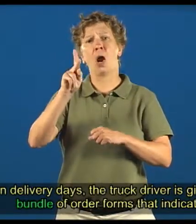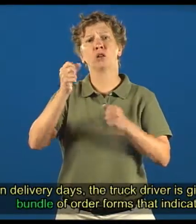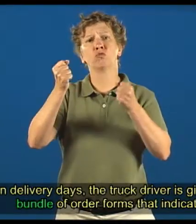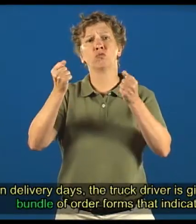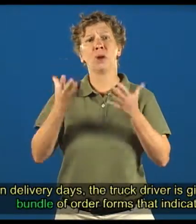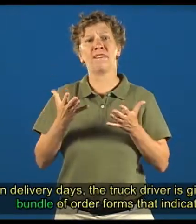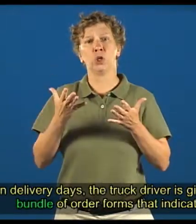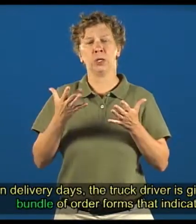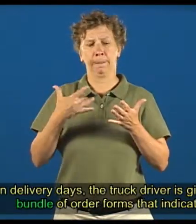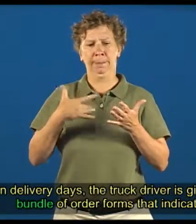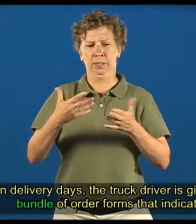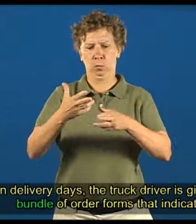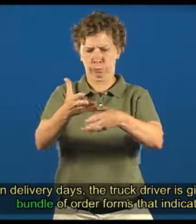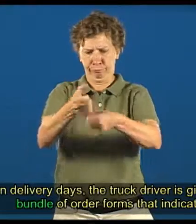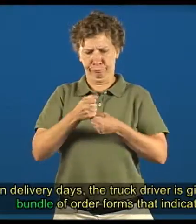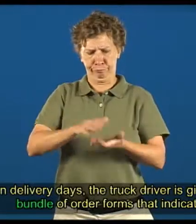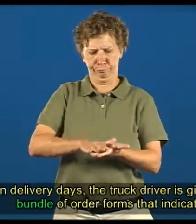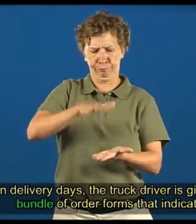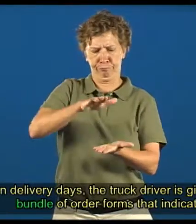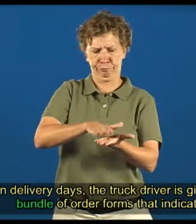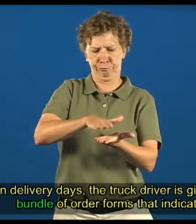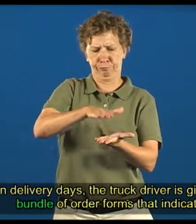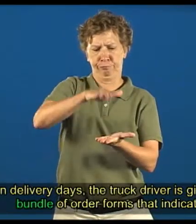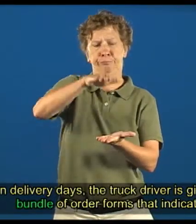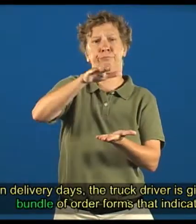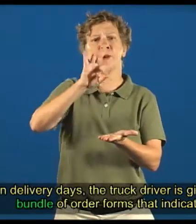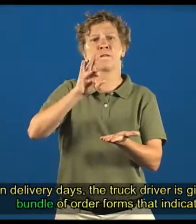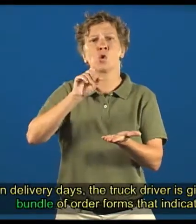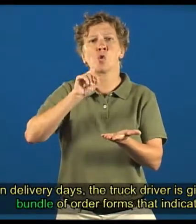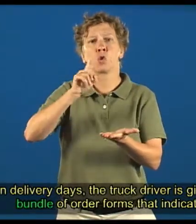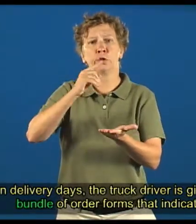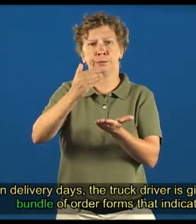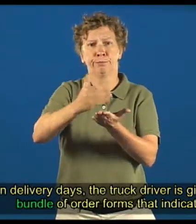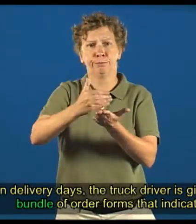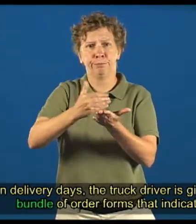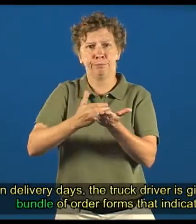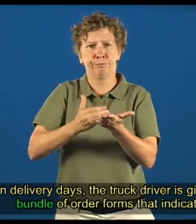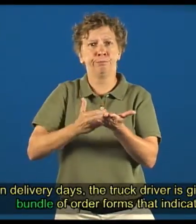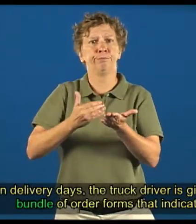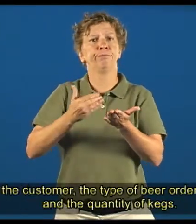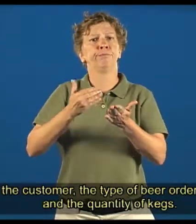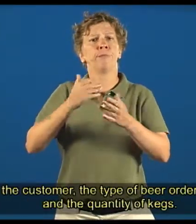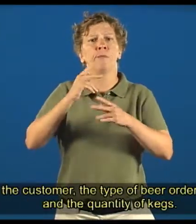On delivery days, the truck driver is given a bundle of order forms that indicate the customer,